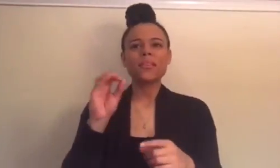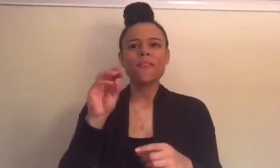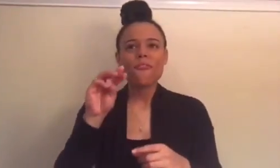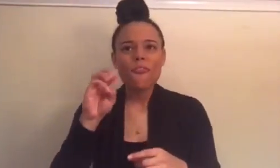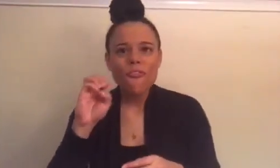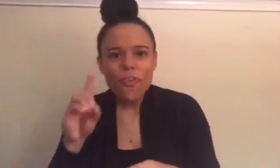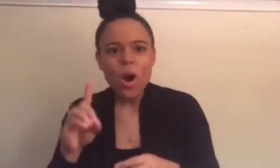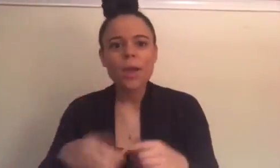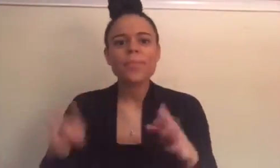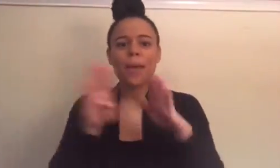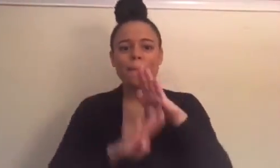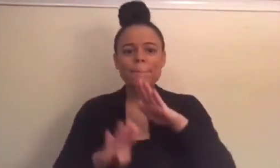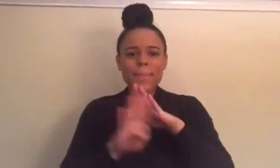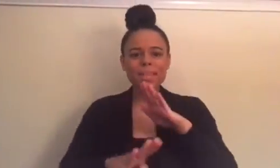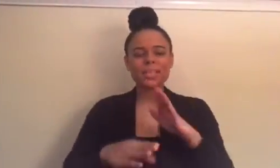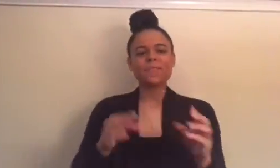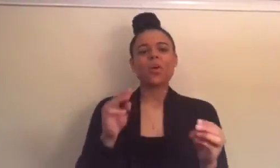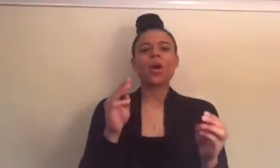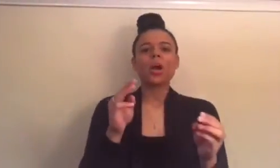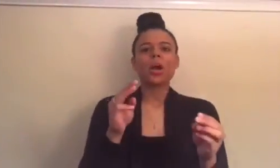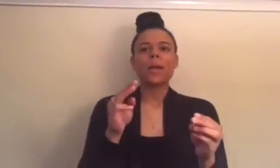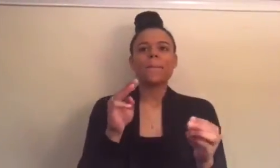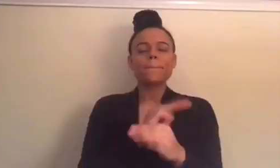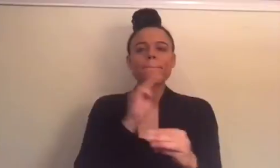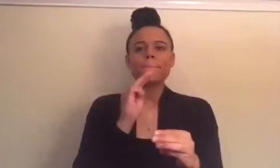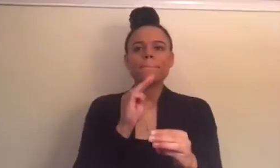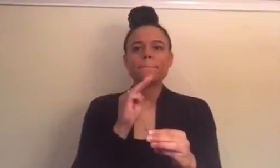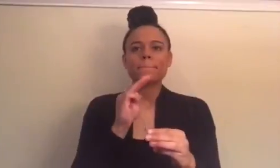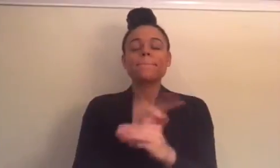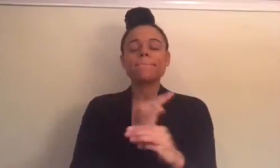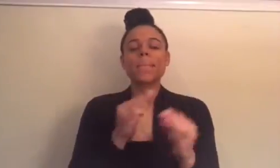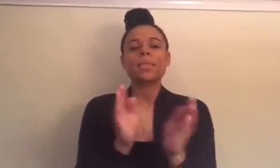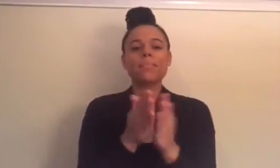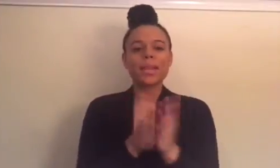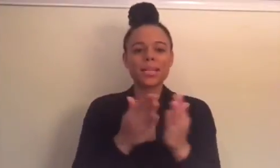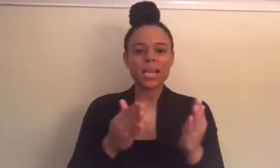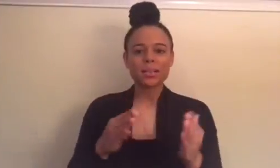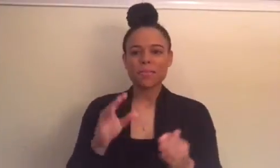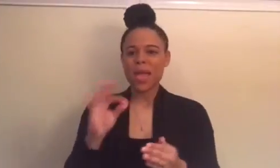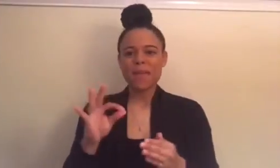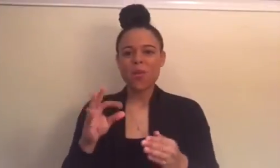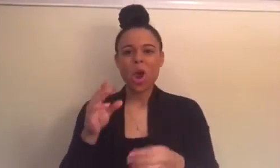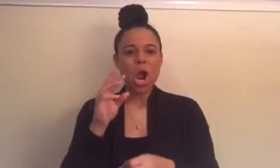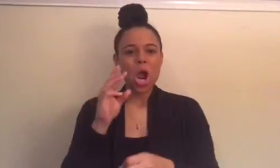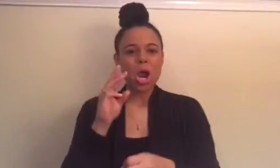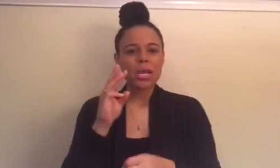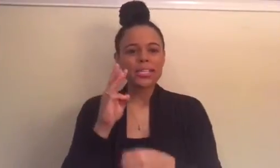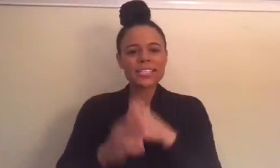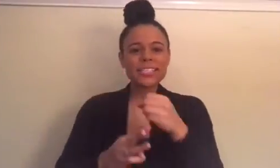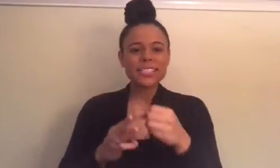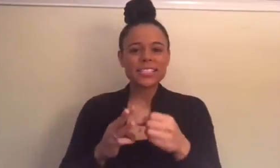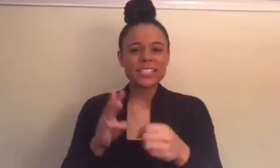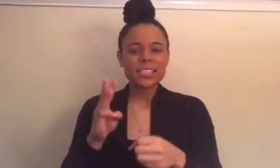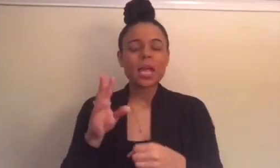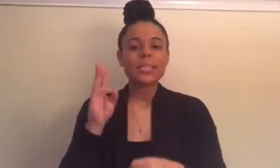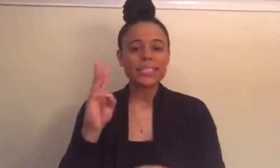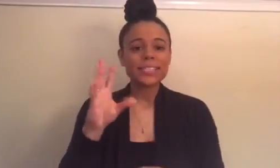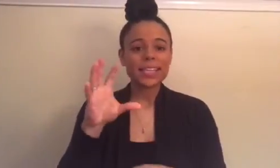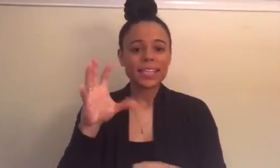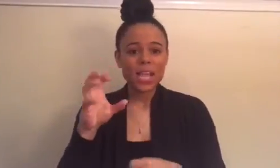for almost 600 years. But now we have the answer to our question. Why is it that x is the unknown? X